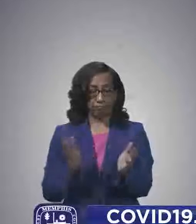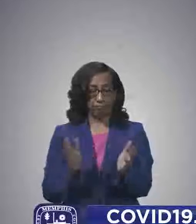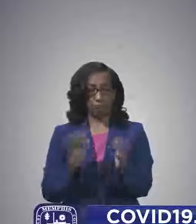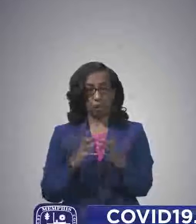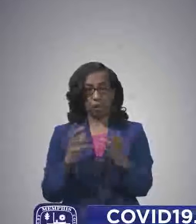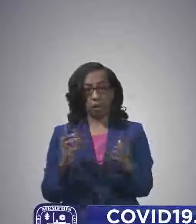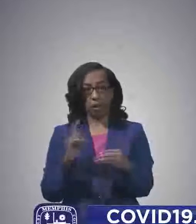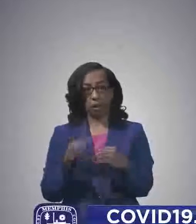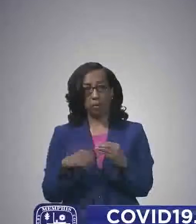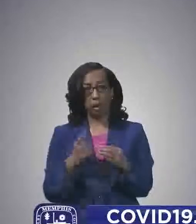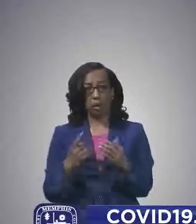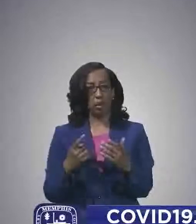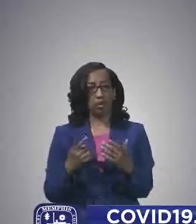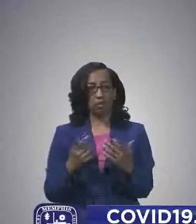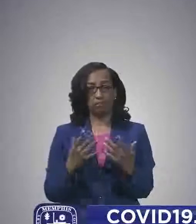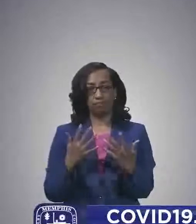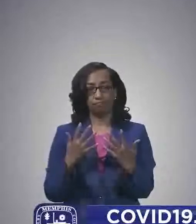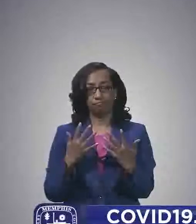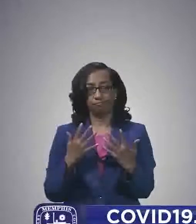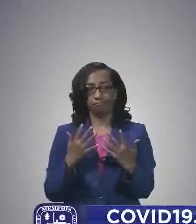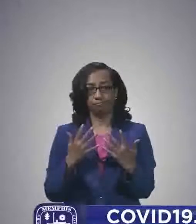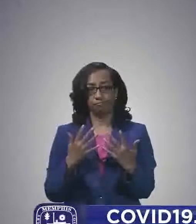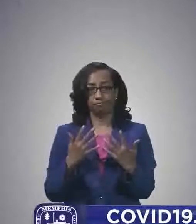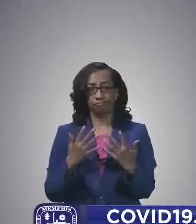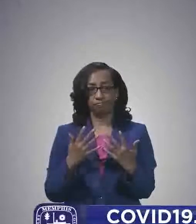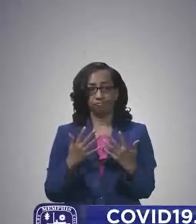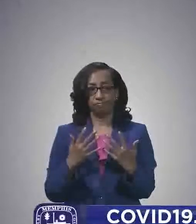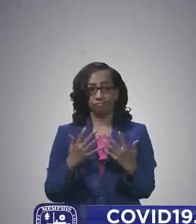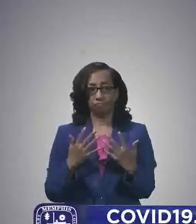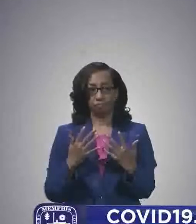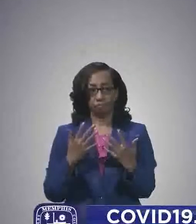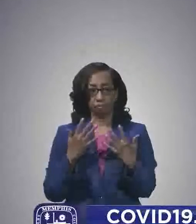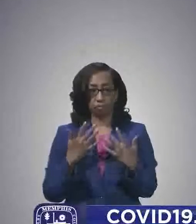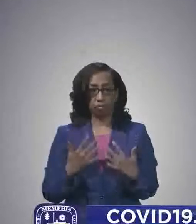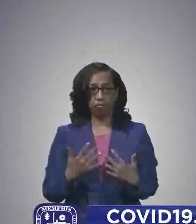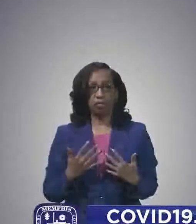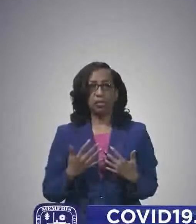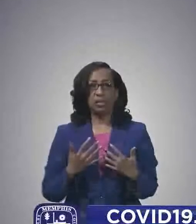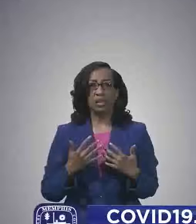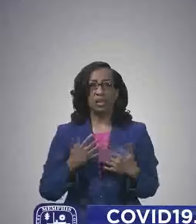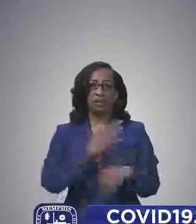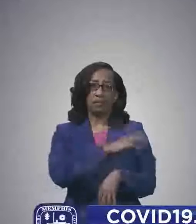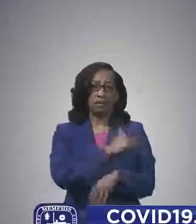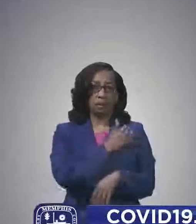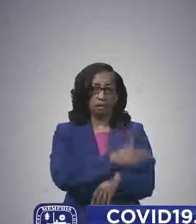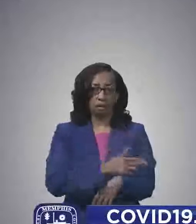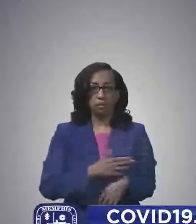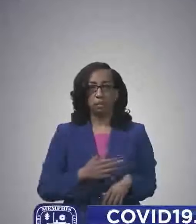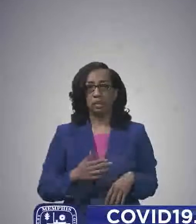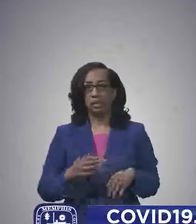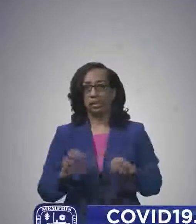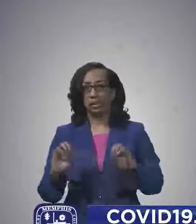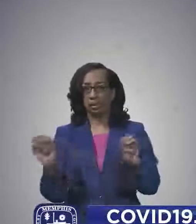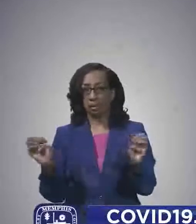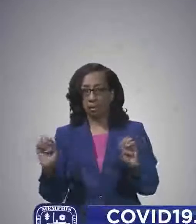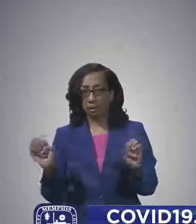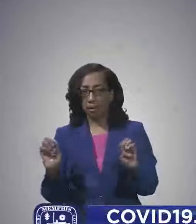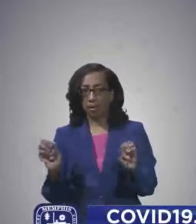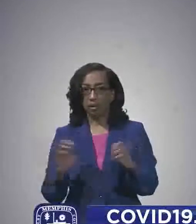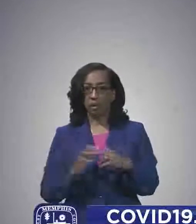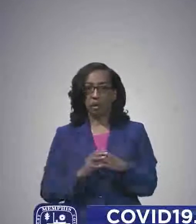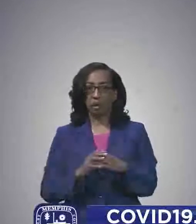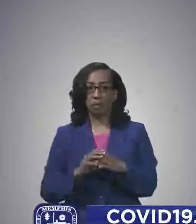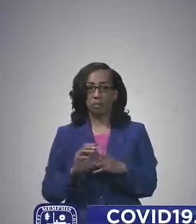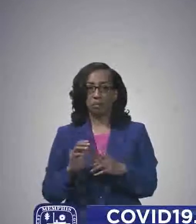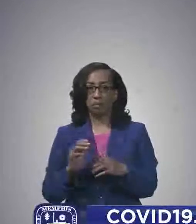the unfortunate capacity strains that we've got on hospitals and emergency care staff.